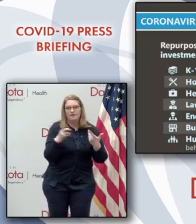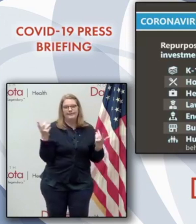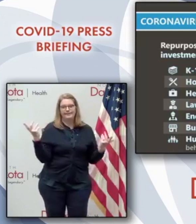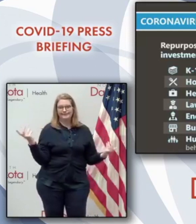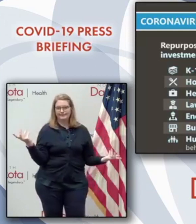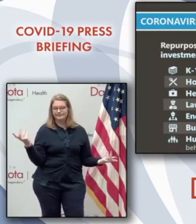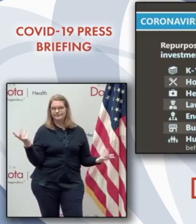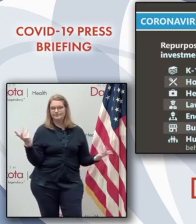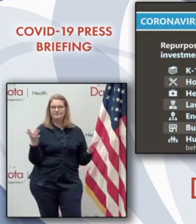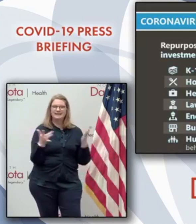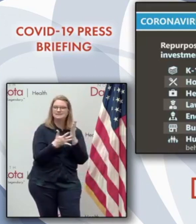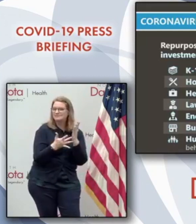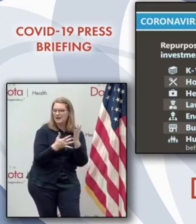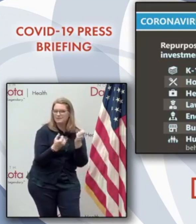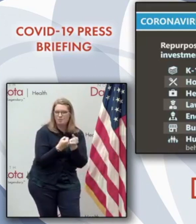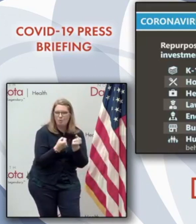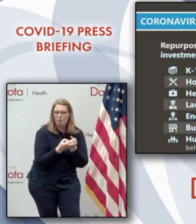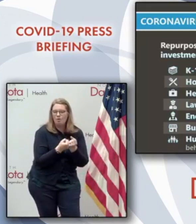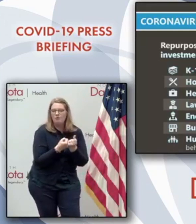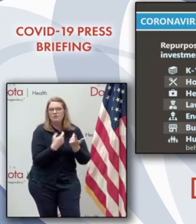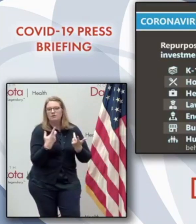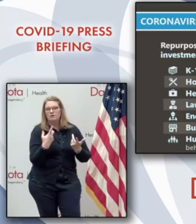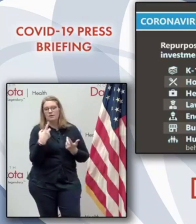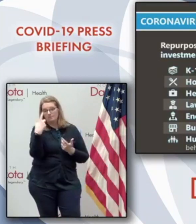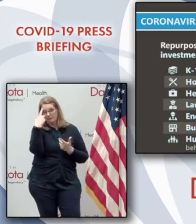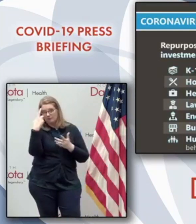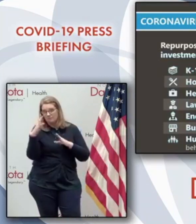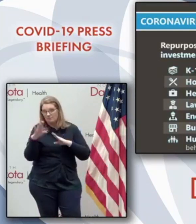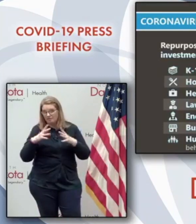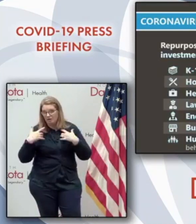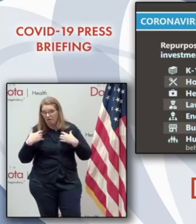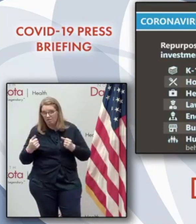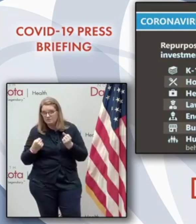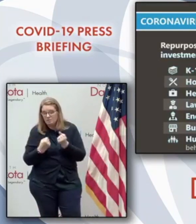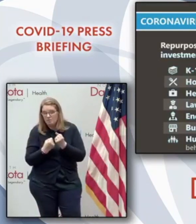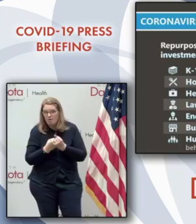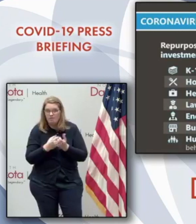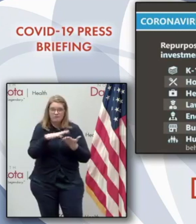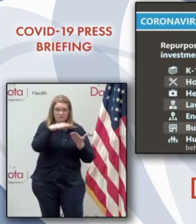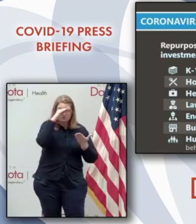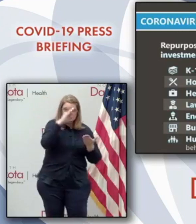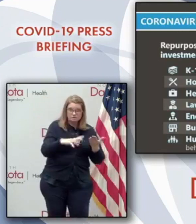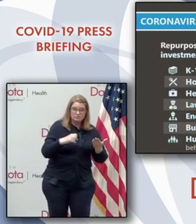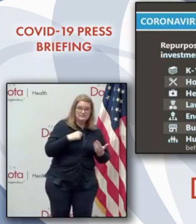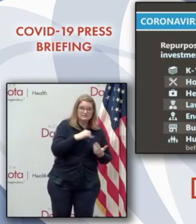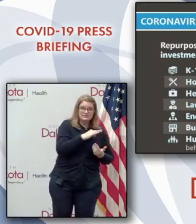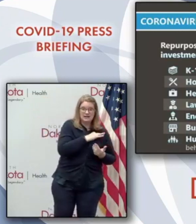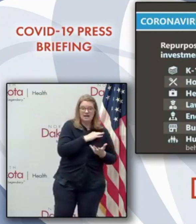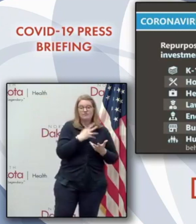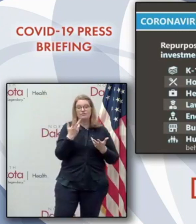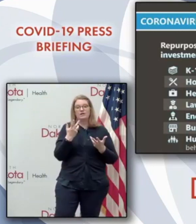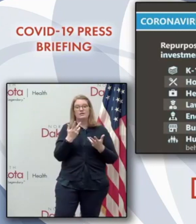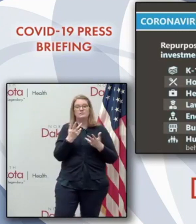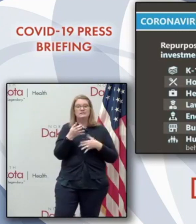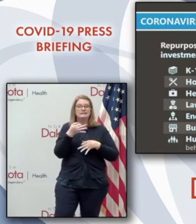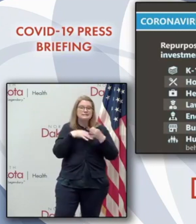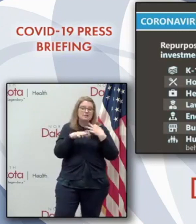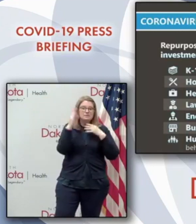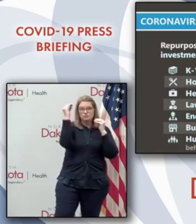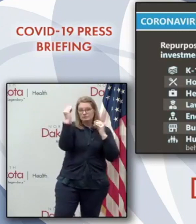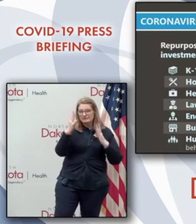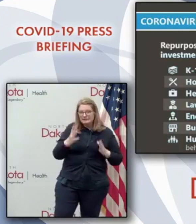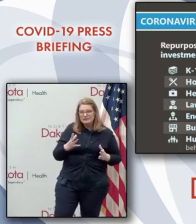on tech support, mental and behavioral health support for students and staff, personnel-related costs, including substitute